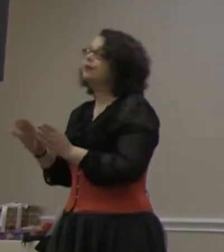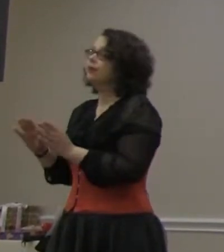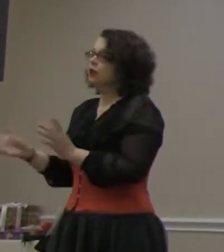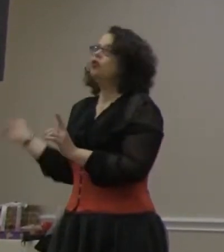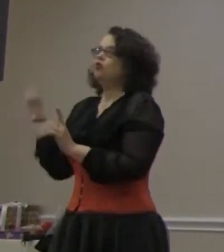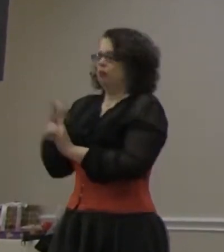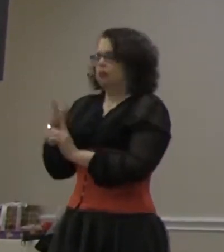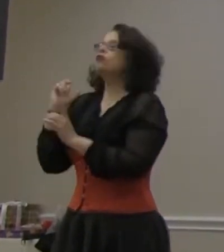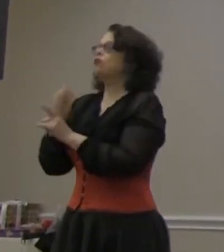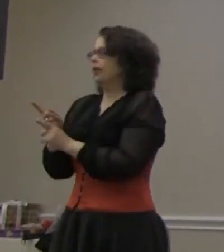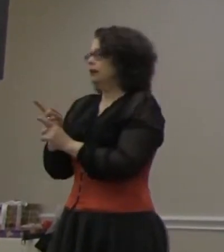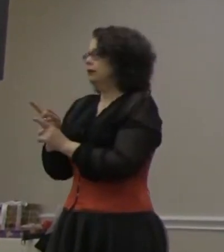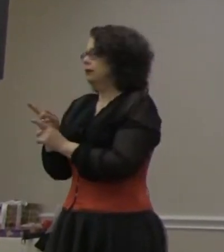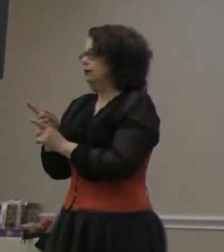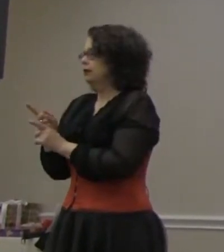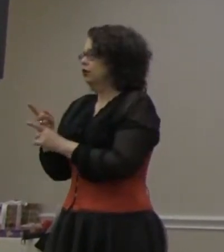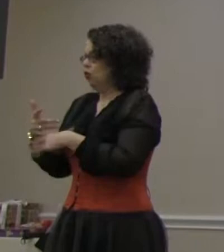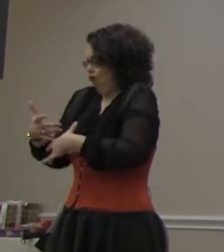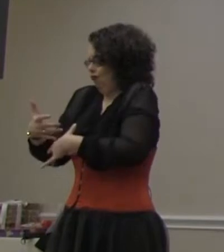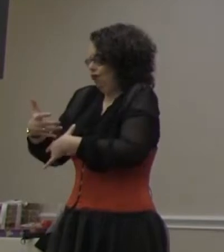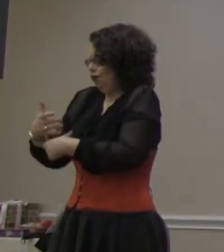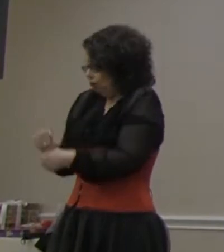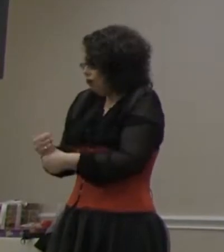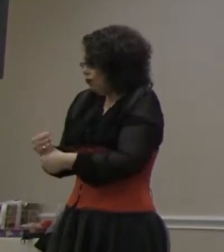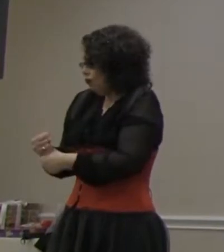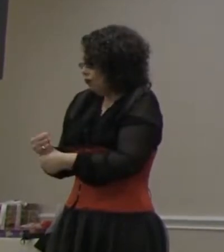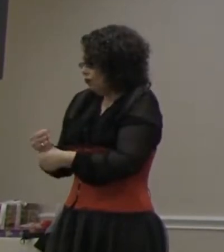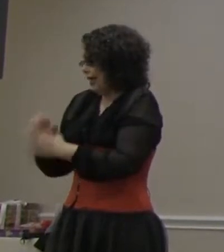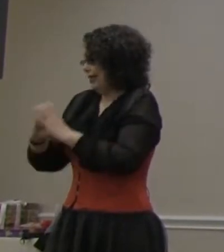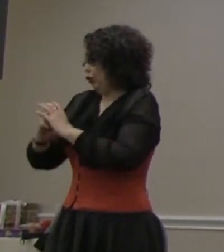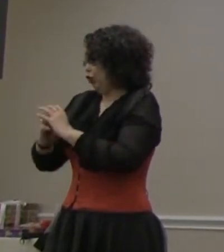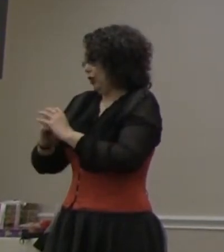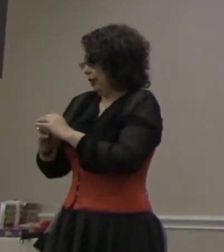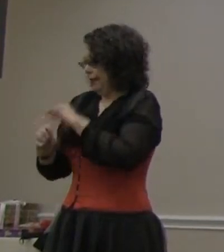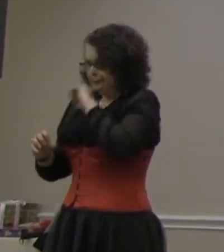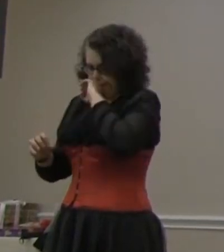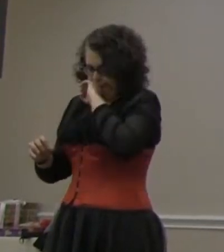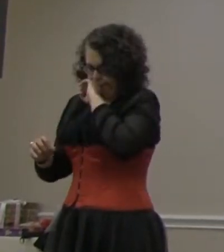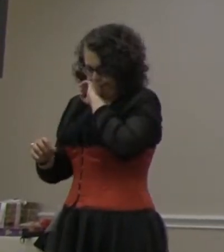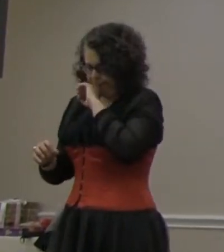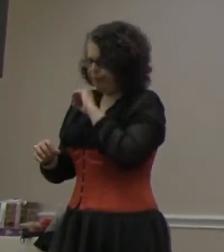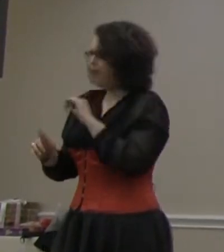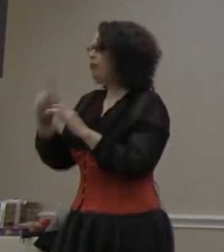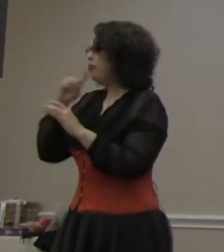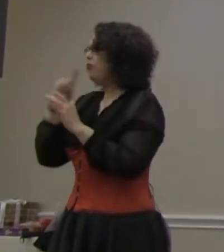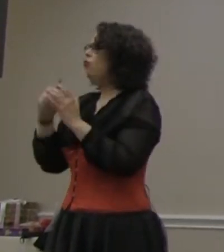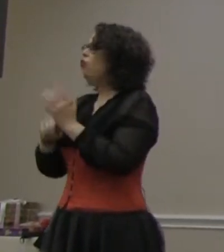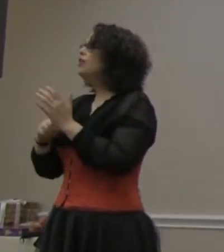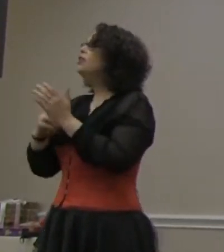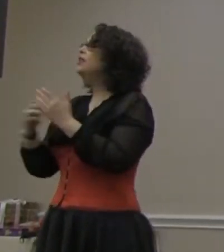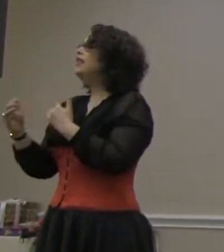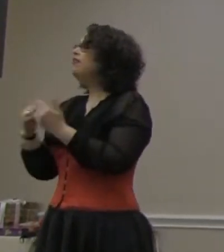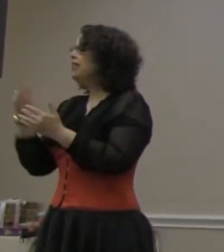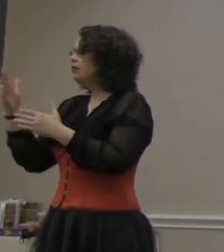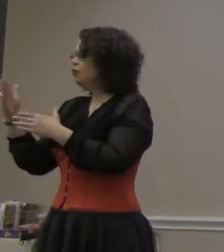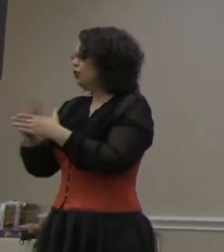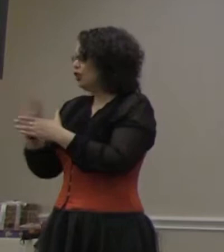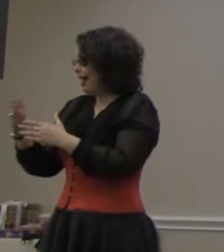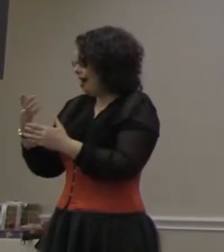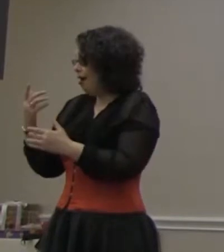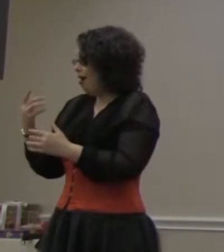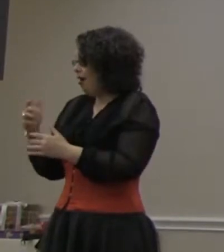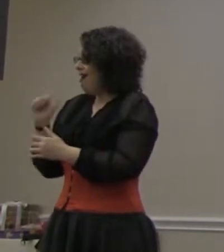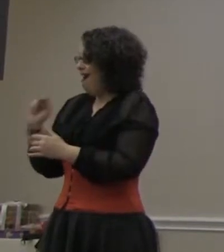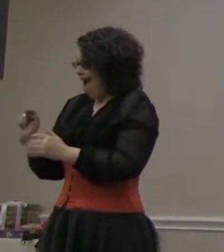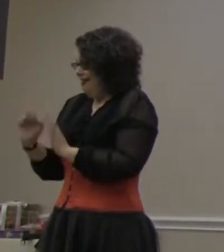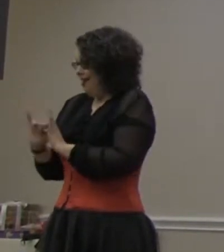Right, so there in a very quick nutshell is intersectionality. The recognition that even when we share an identity